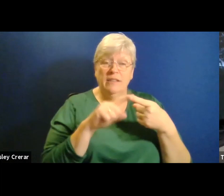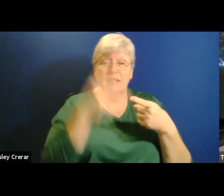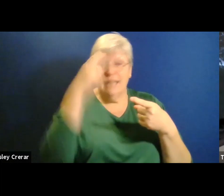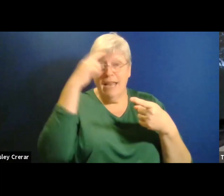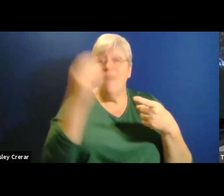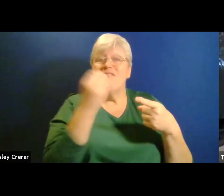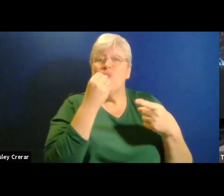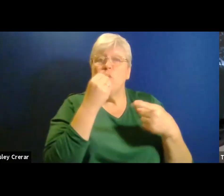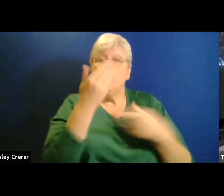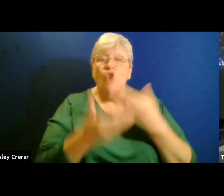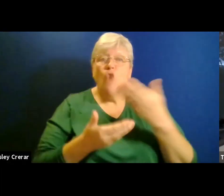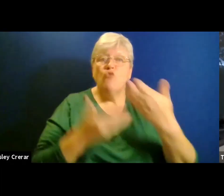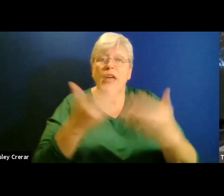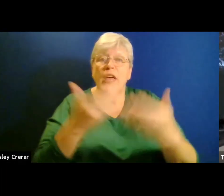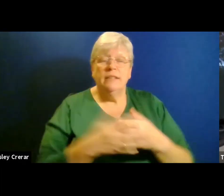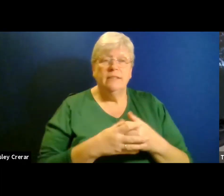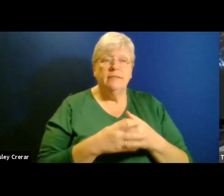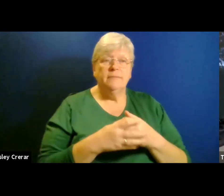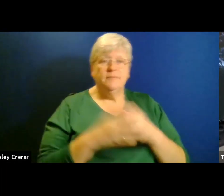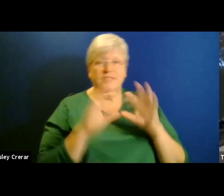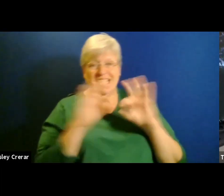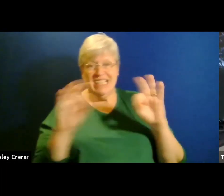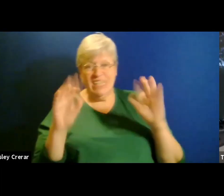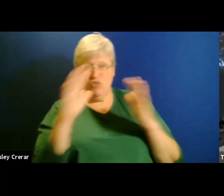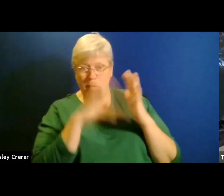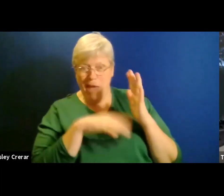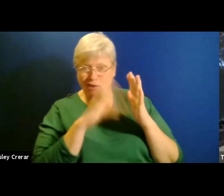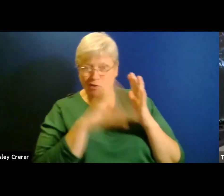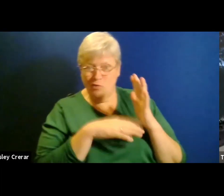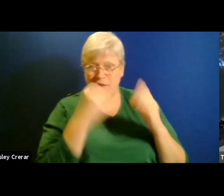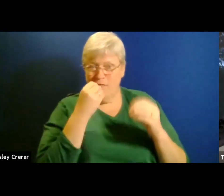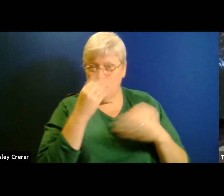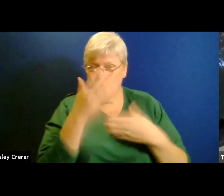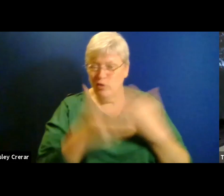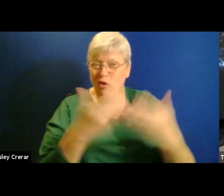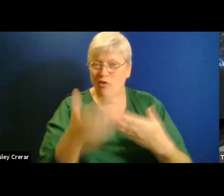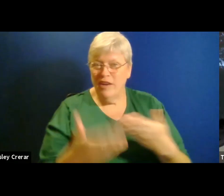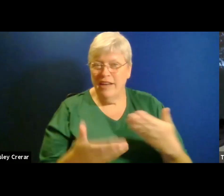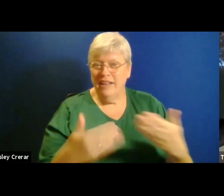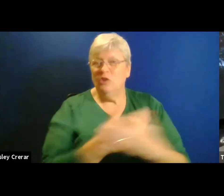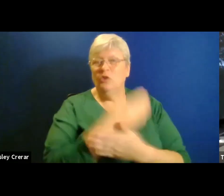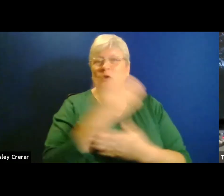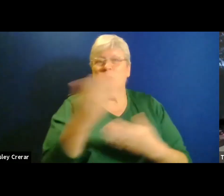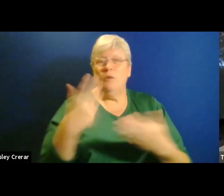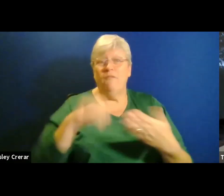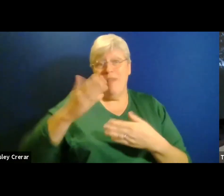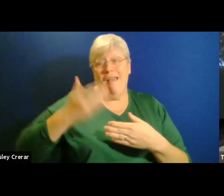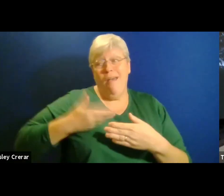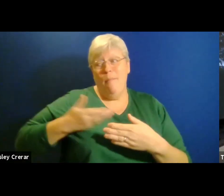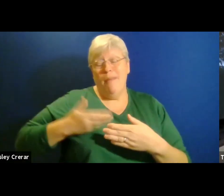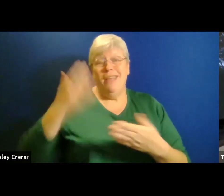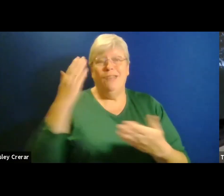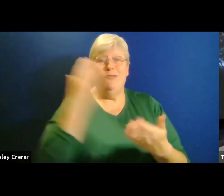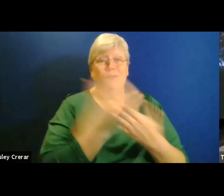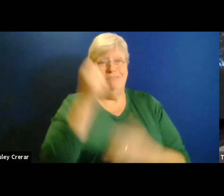Story. There's a secret menu at Food Story. It's a bold new move for the company. A